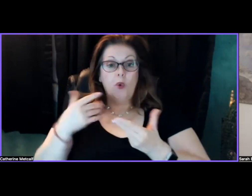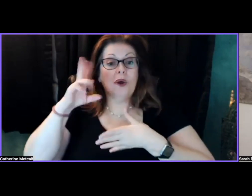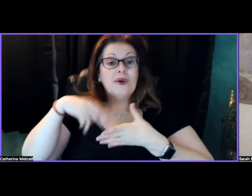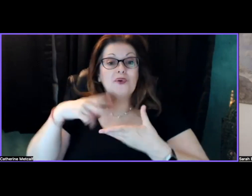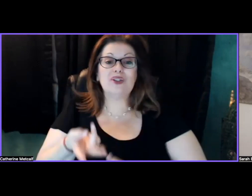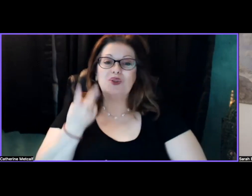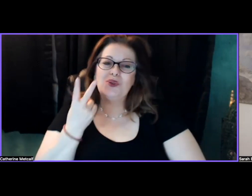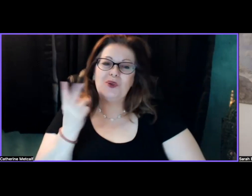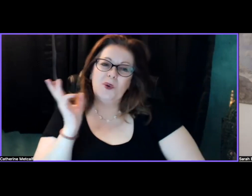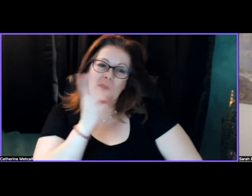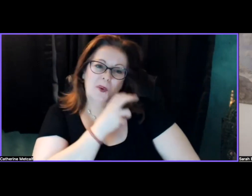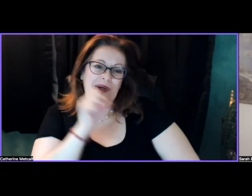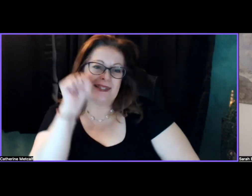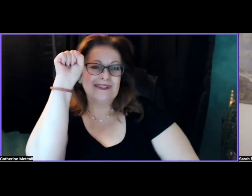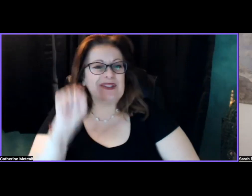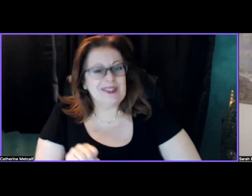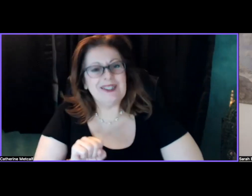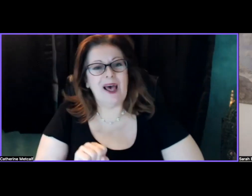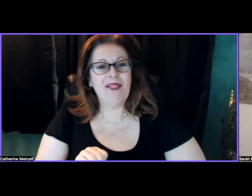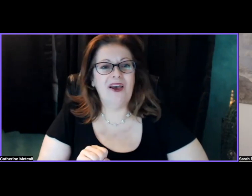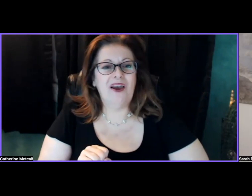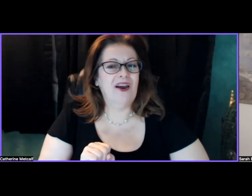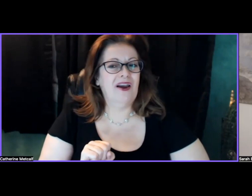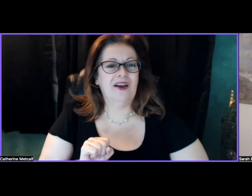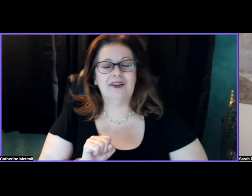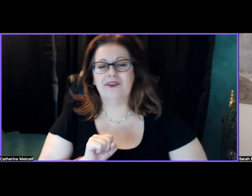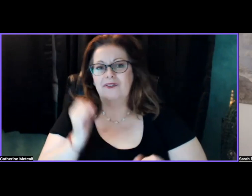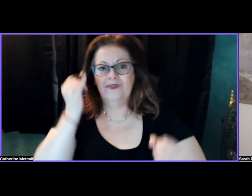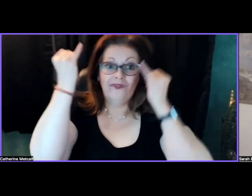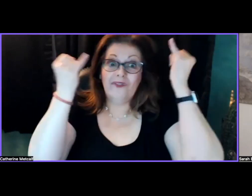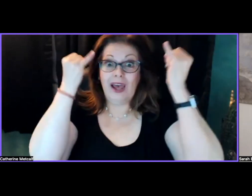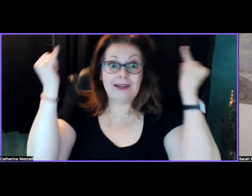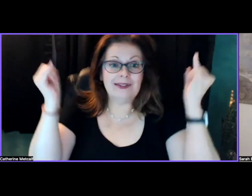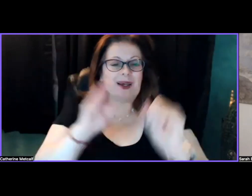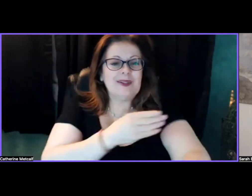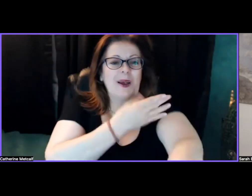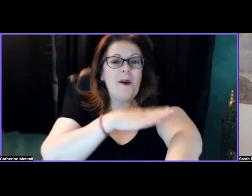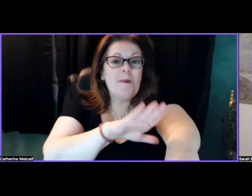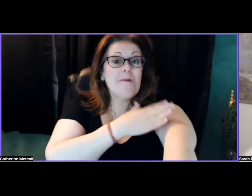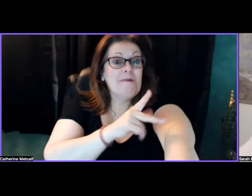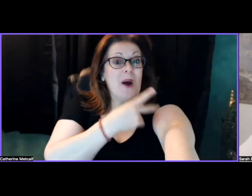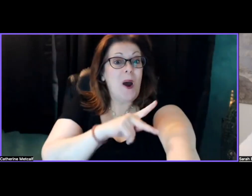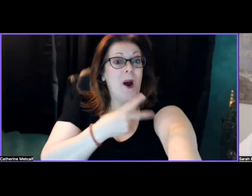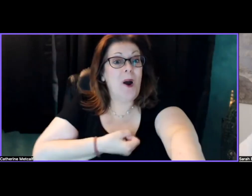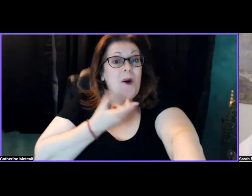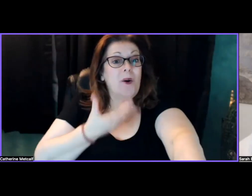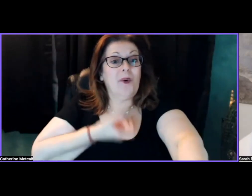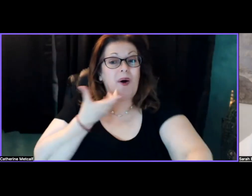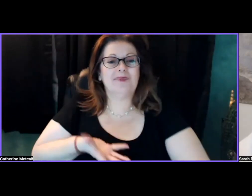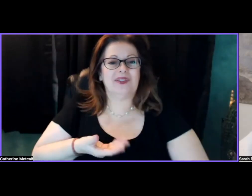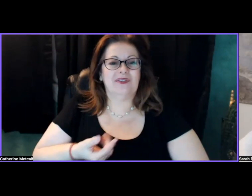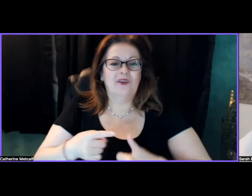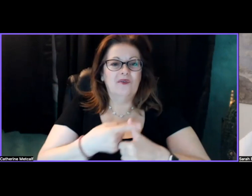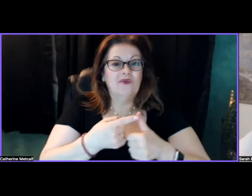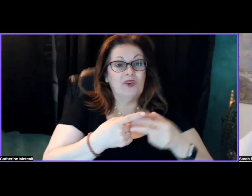very weird Southern fantastical poems. The first is called 7